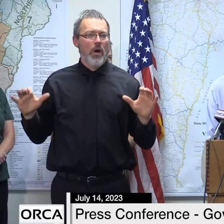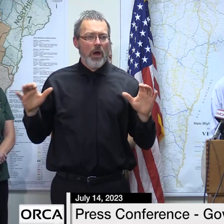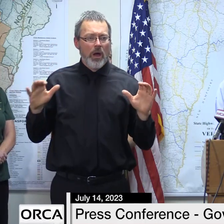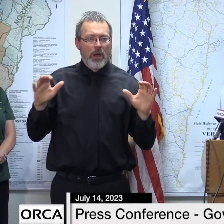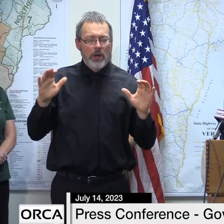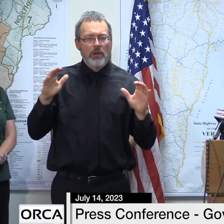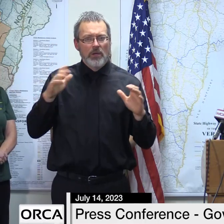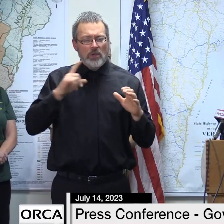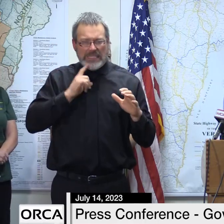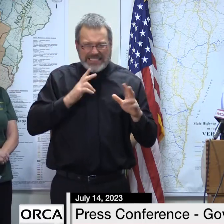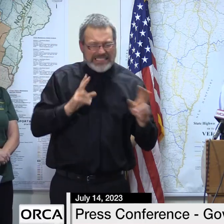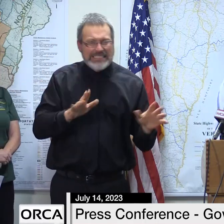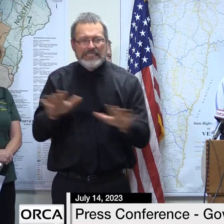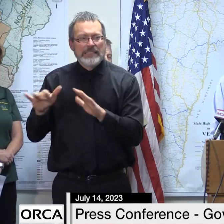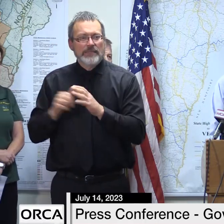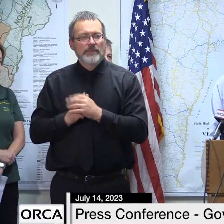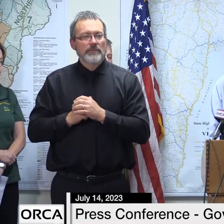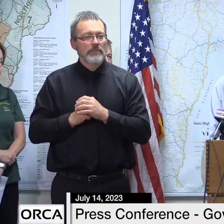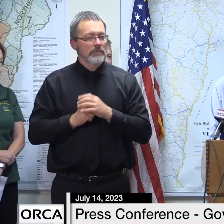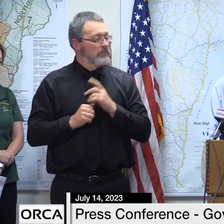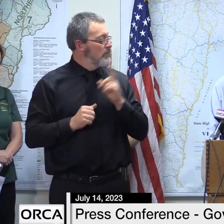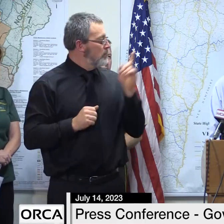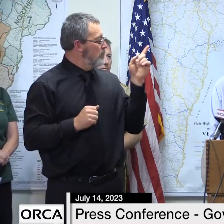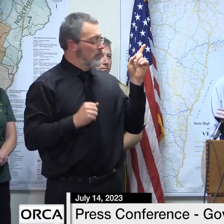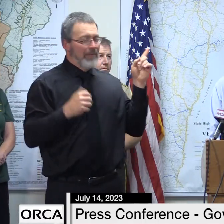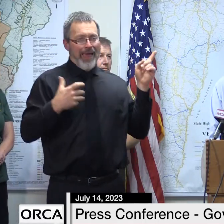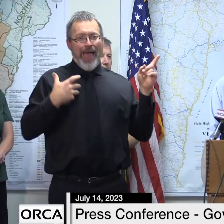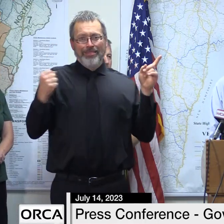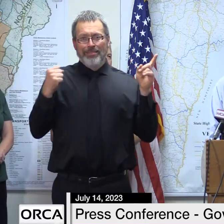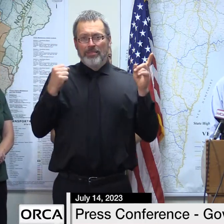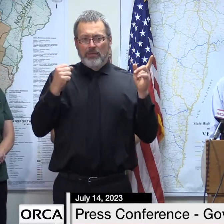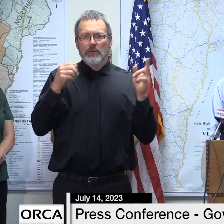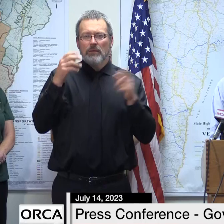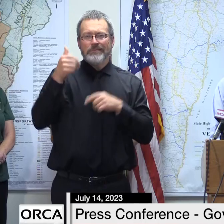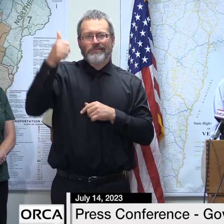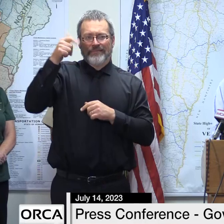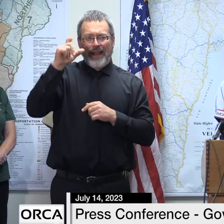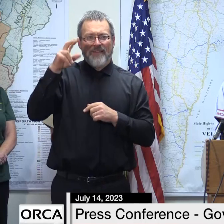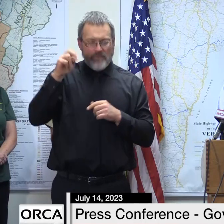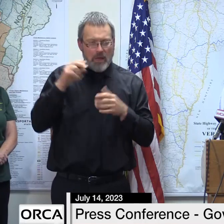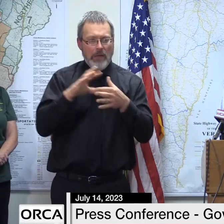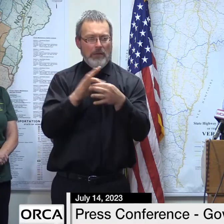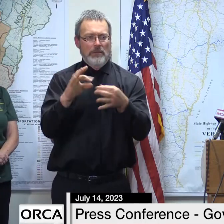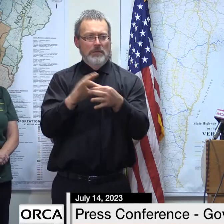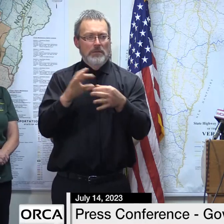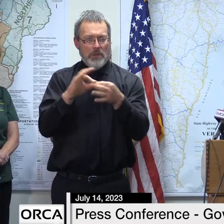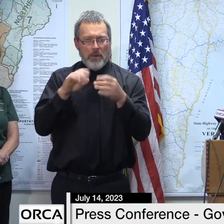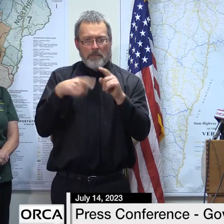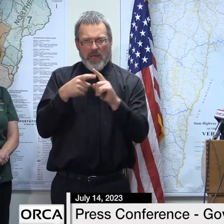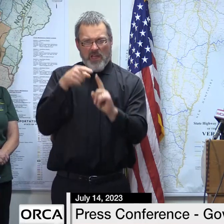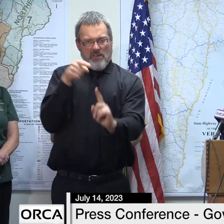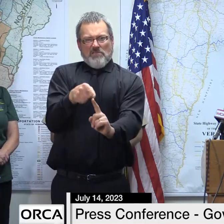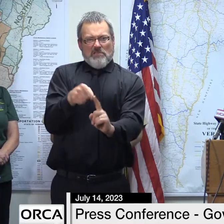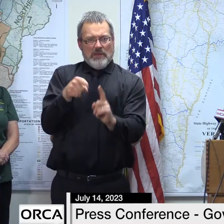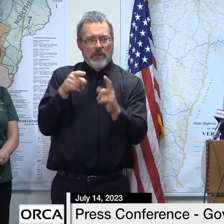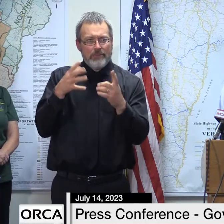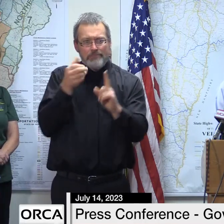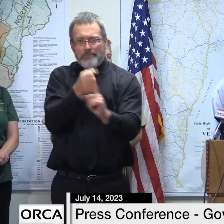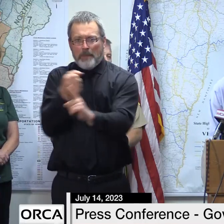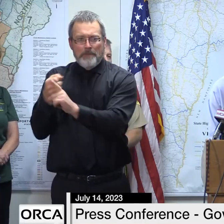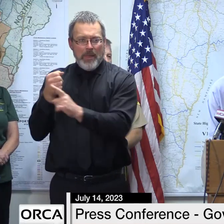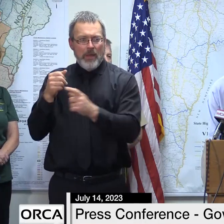here with us today to talk about health and safety when dealing with floodwaters and responding to the damage it